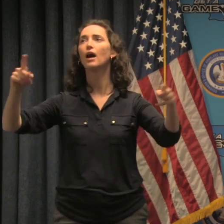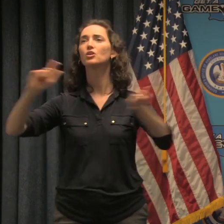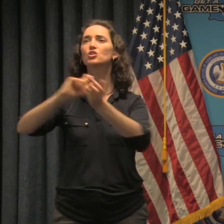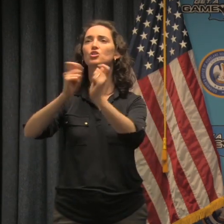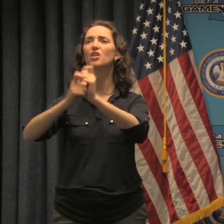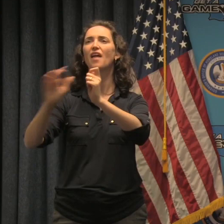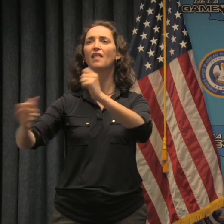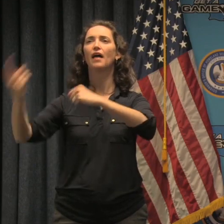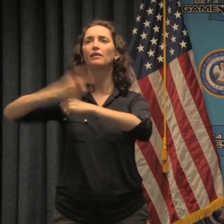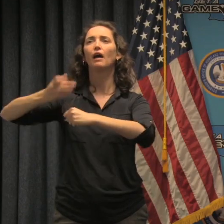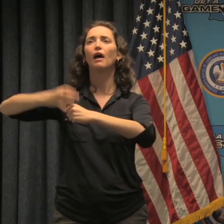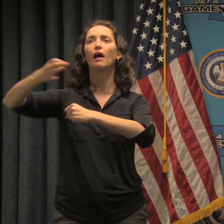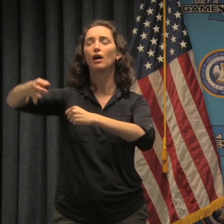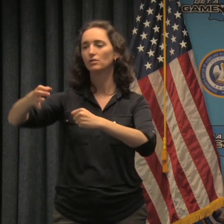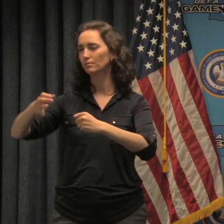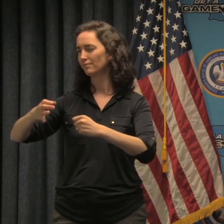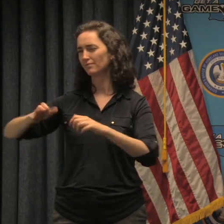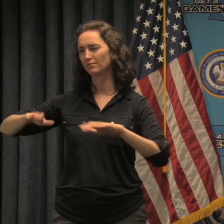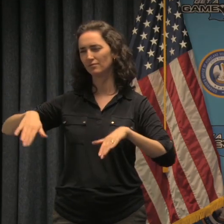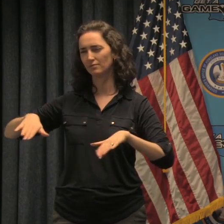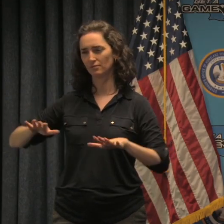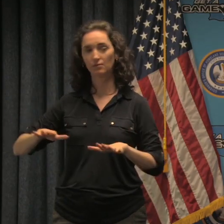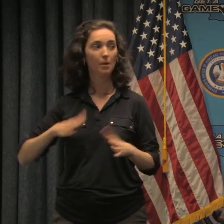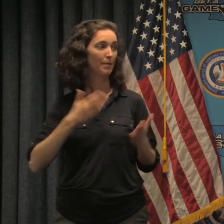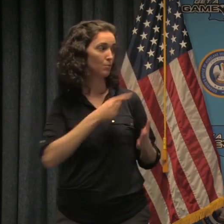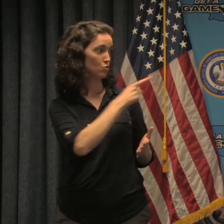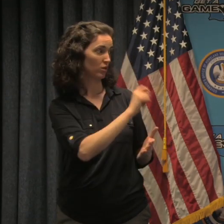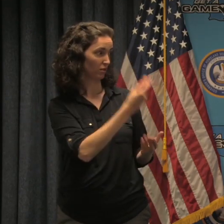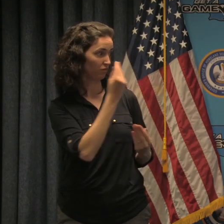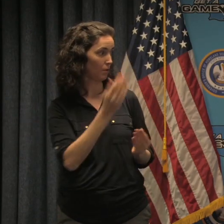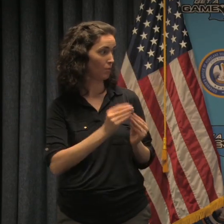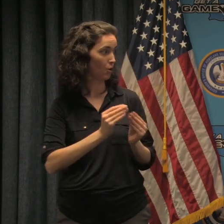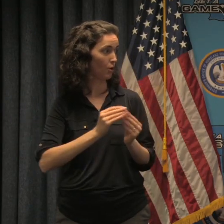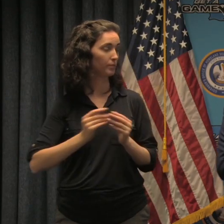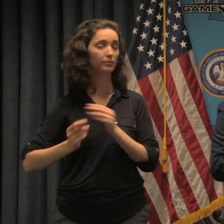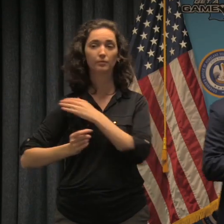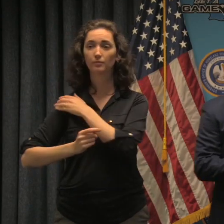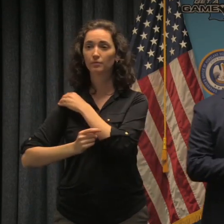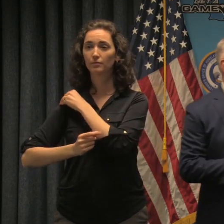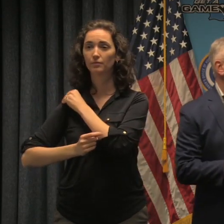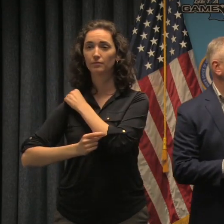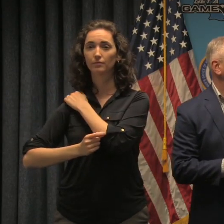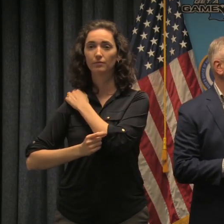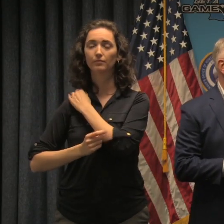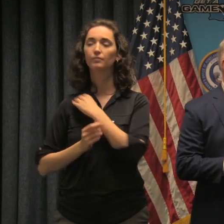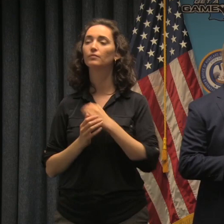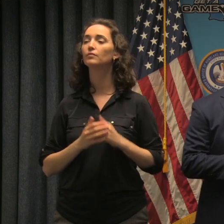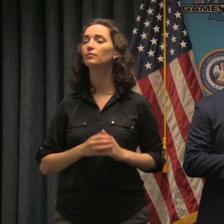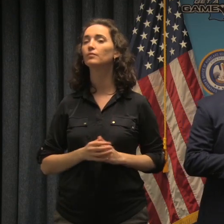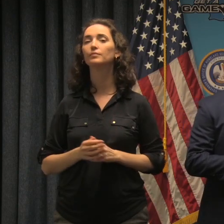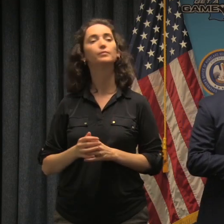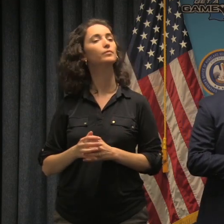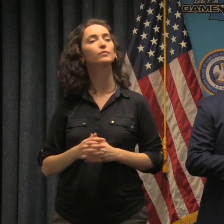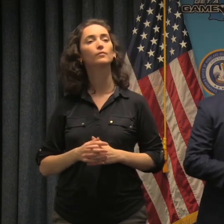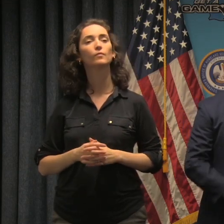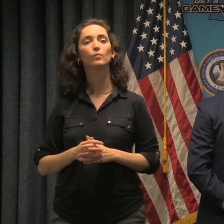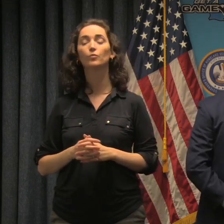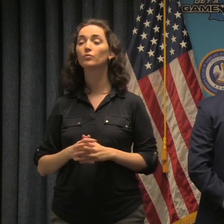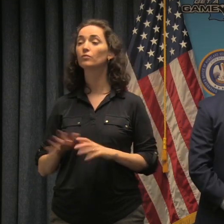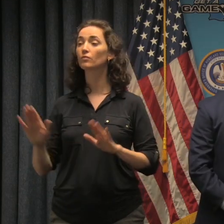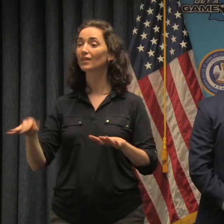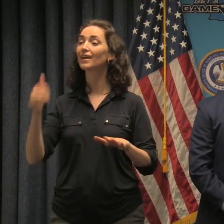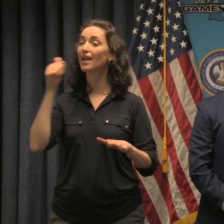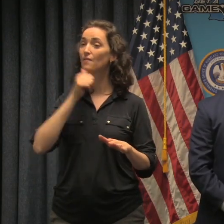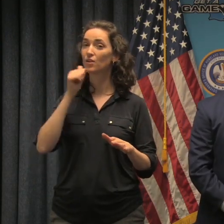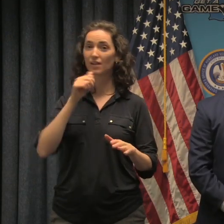I announced yesterday. And maybe you can talk to that, Alex. You know, every day we look at the data and we want to make sure